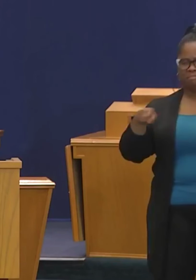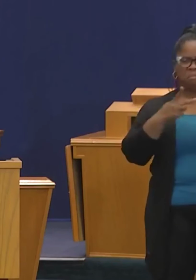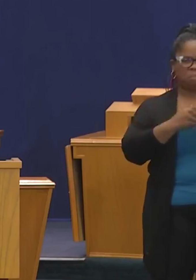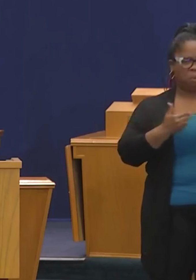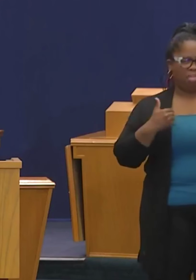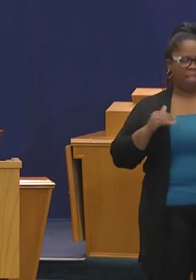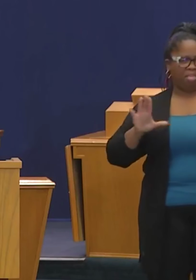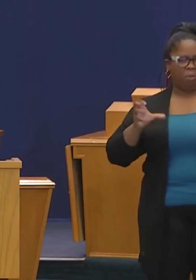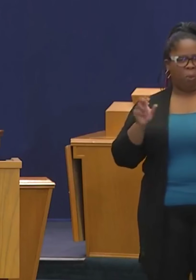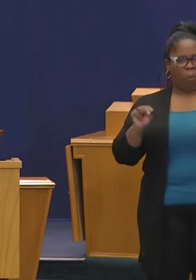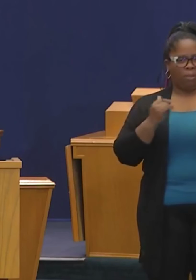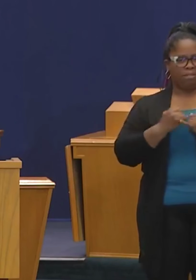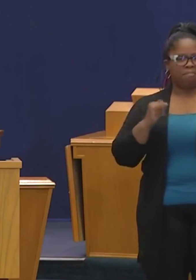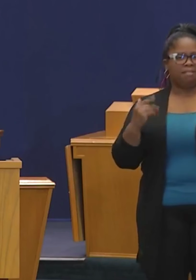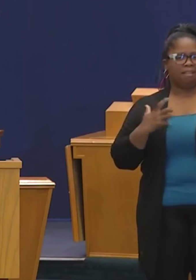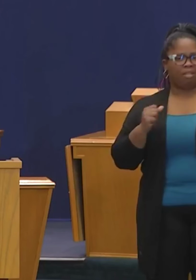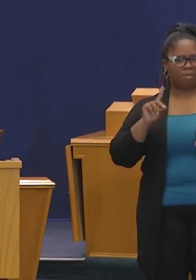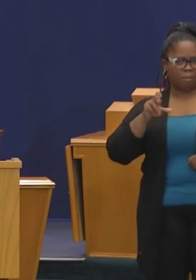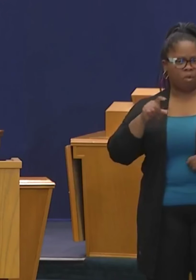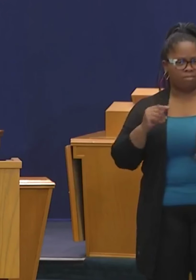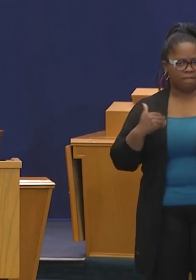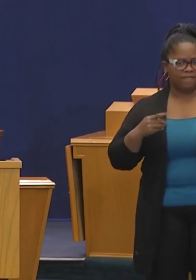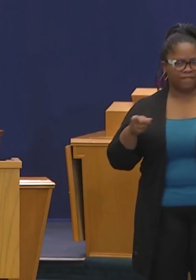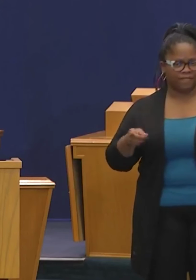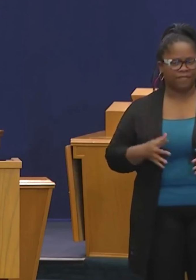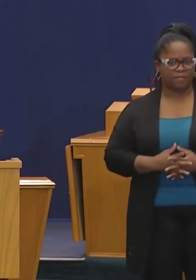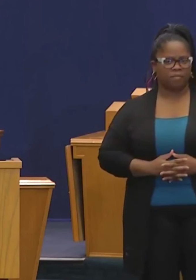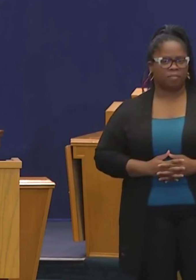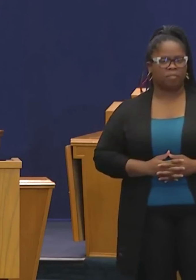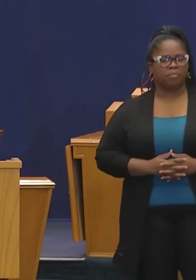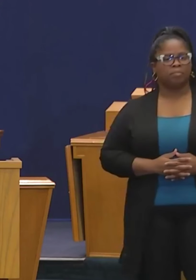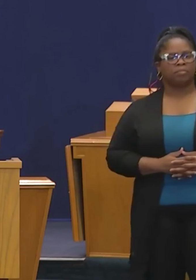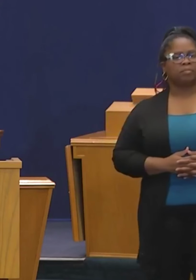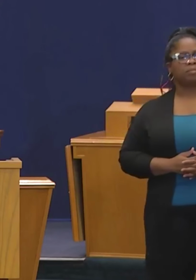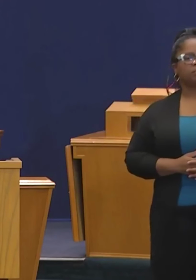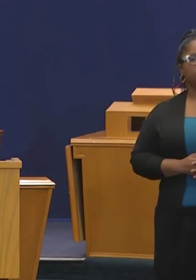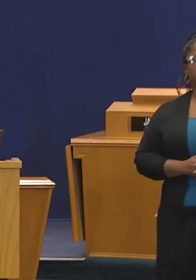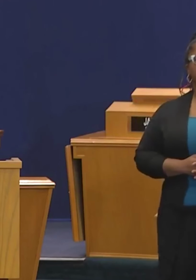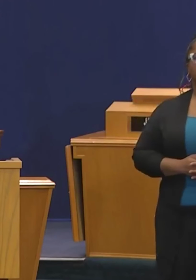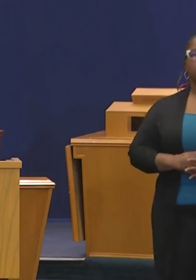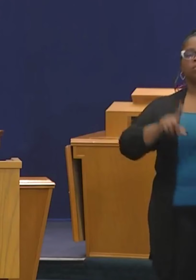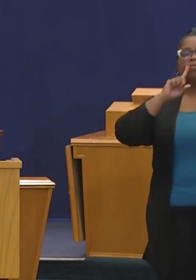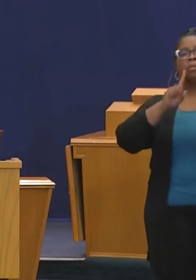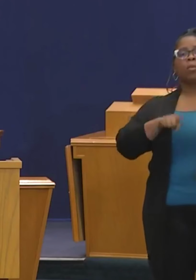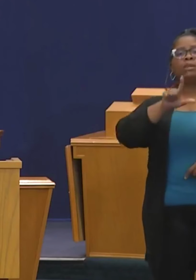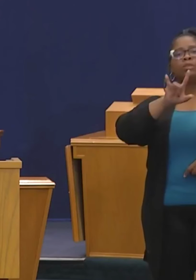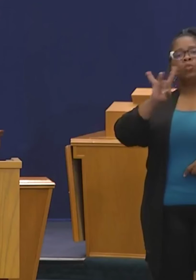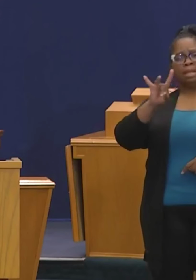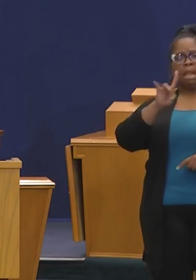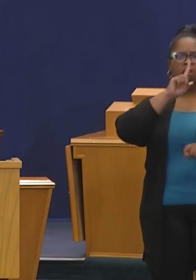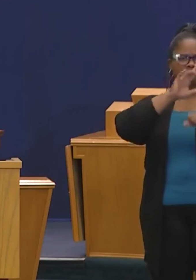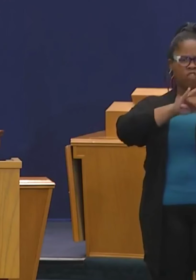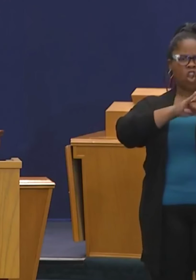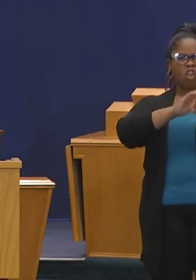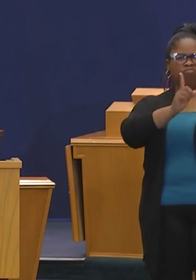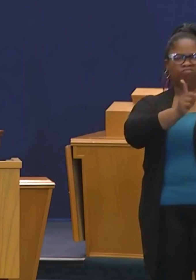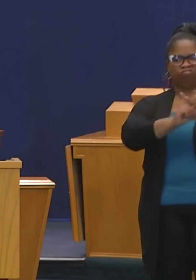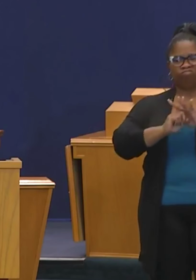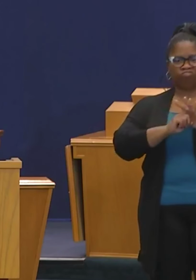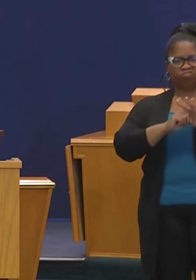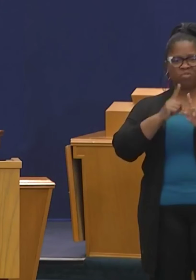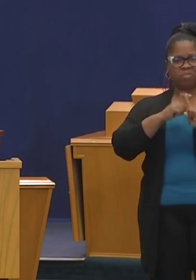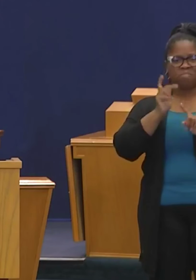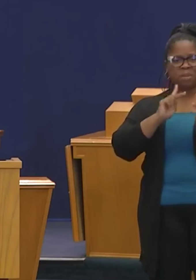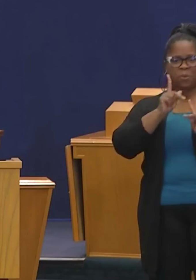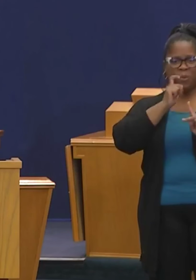have independent health departments. We're also reporting 28 confirmed cases amongst people